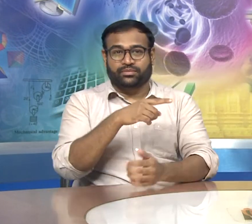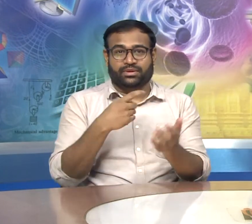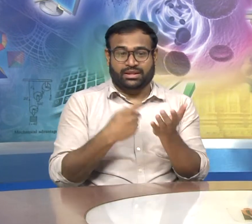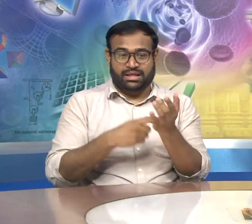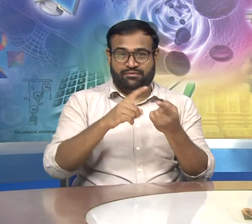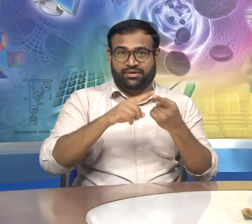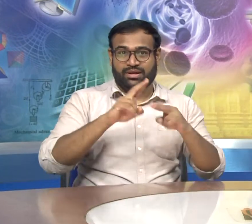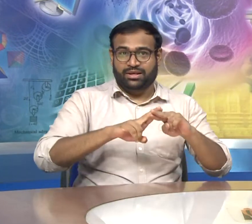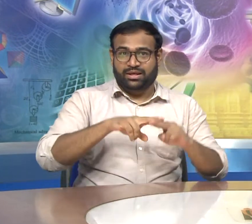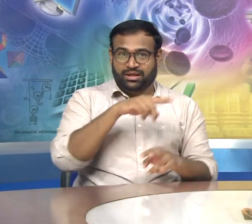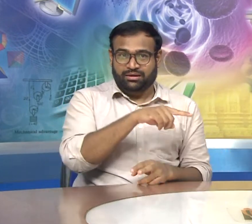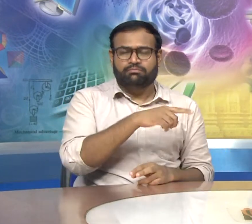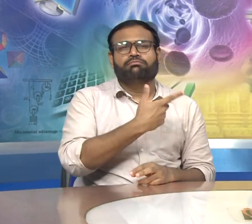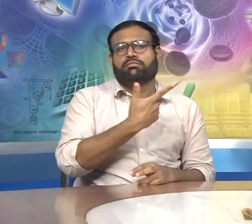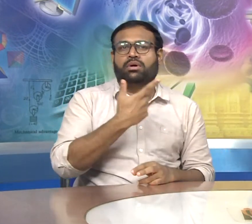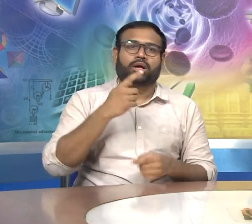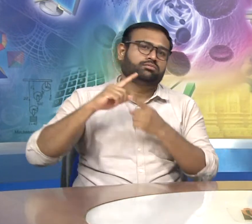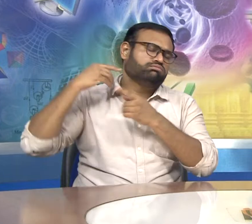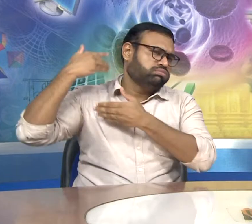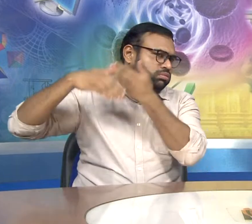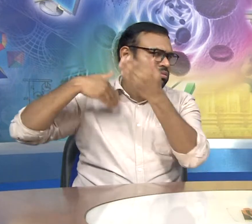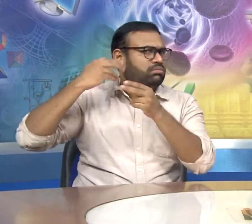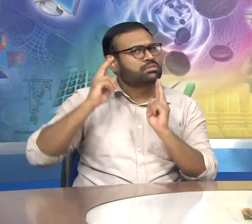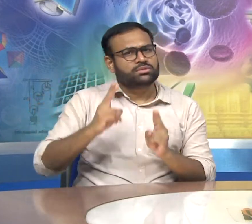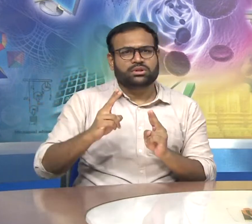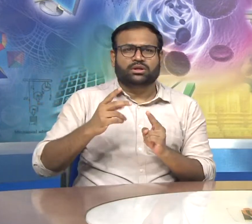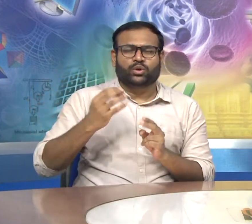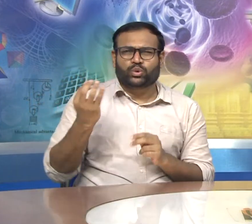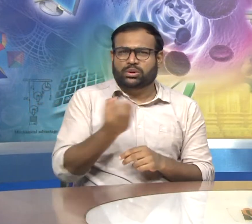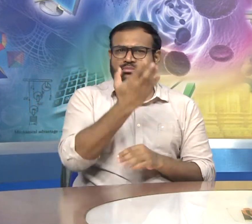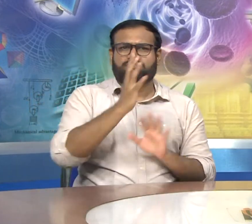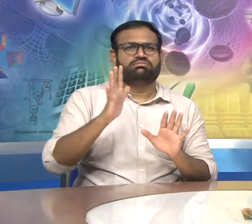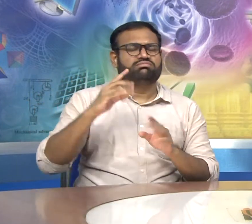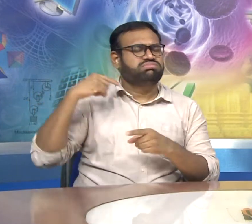First we have in reference service is traditional service,